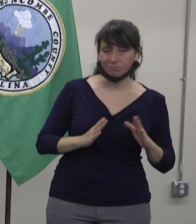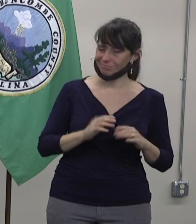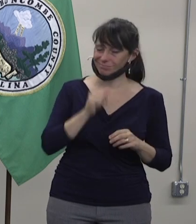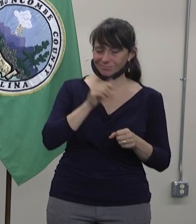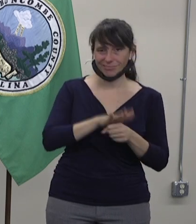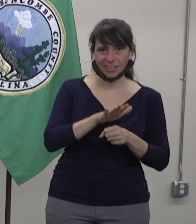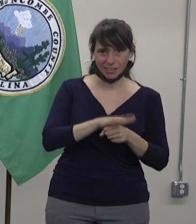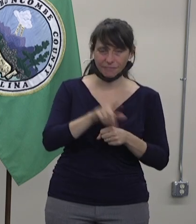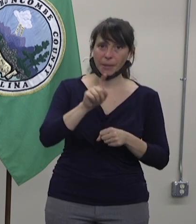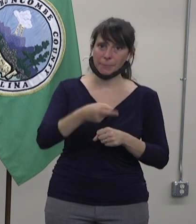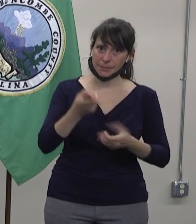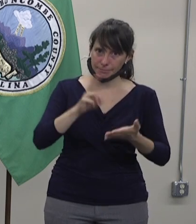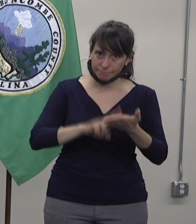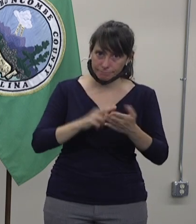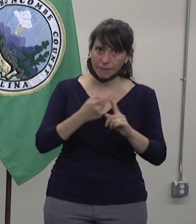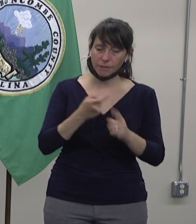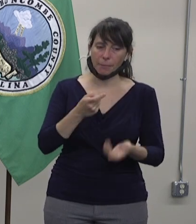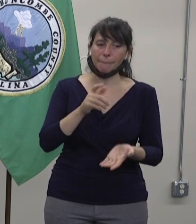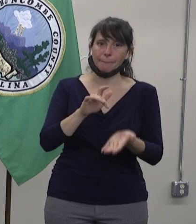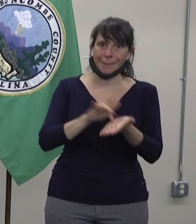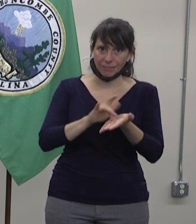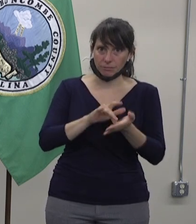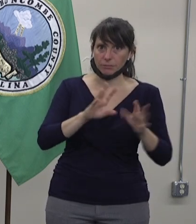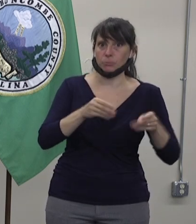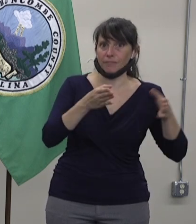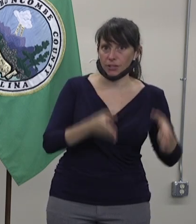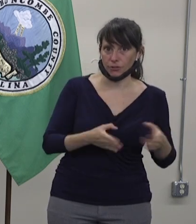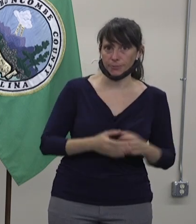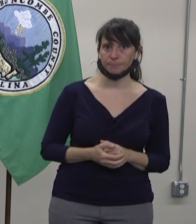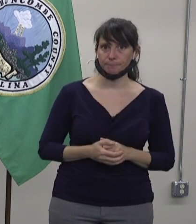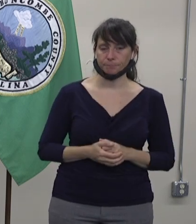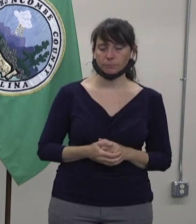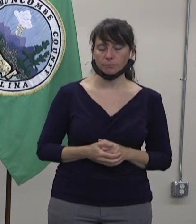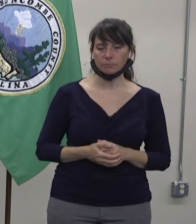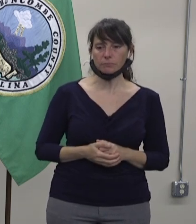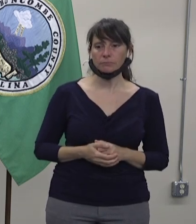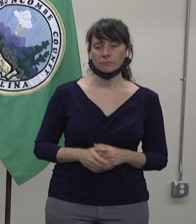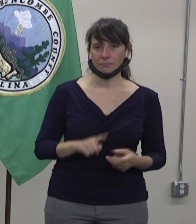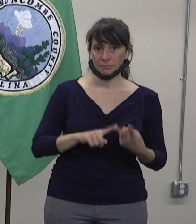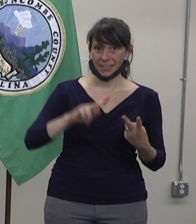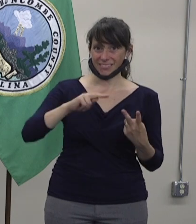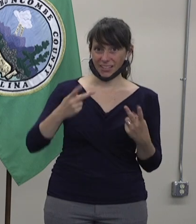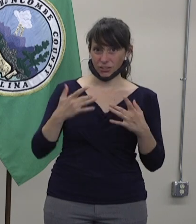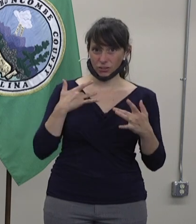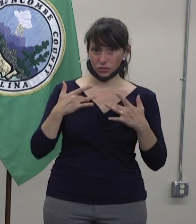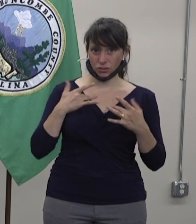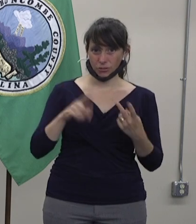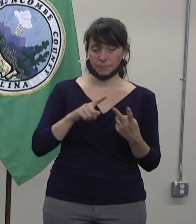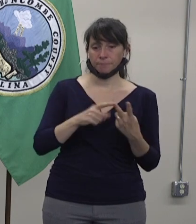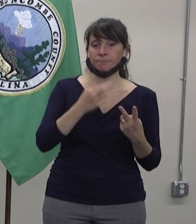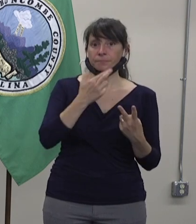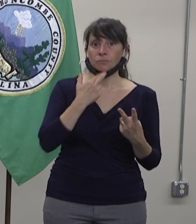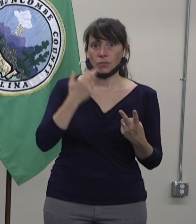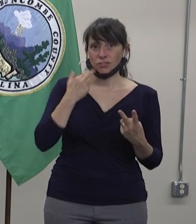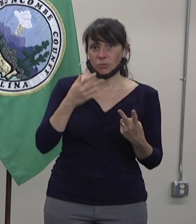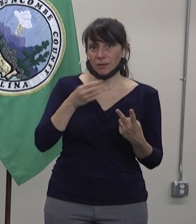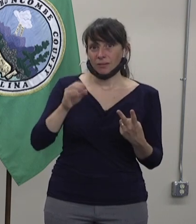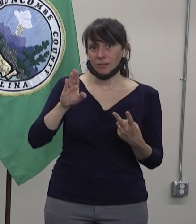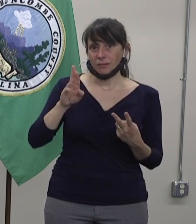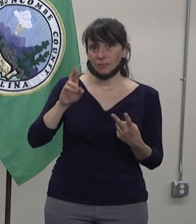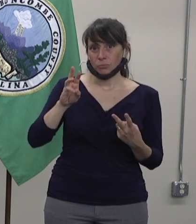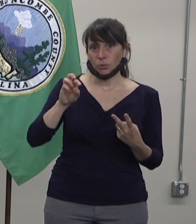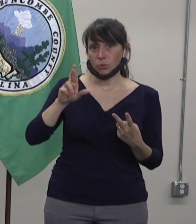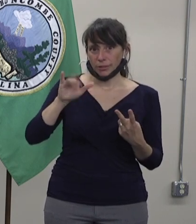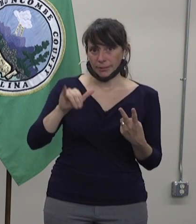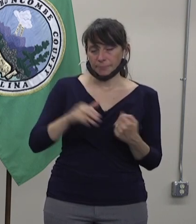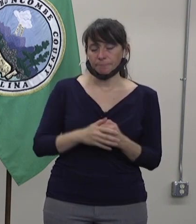As for restaurants and breweries, earlier this week, Public Health proposed setting more stringent restrictions on alcoholic